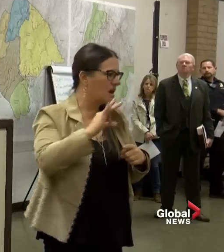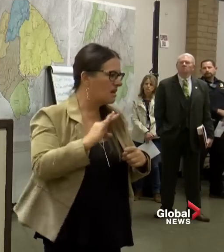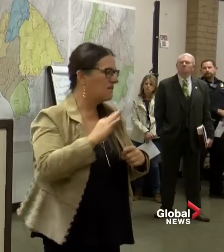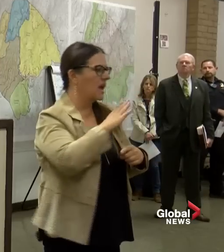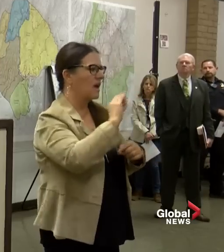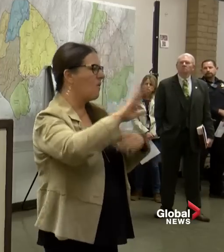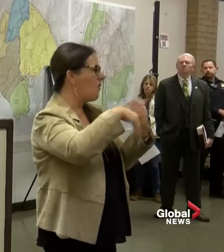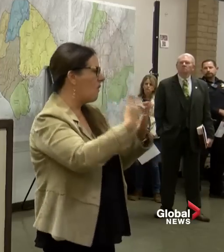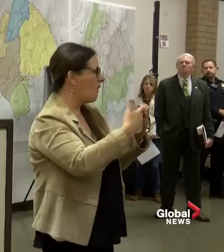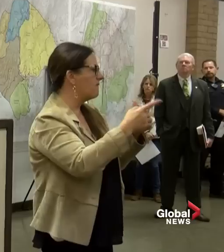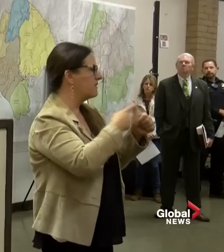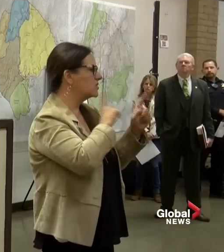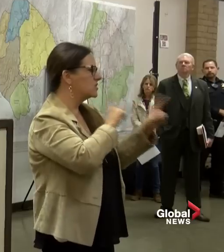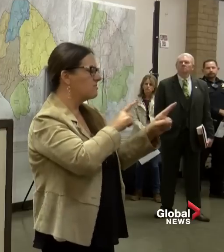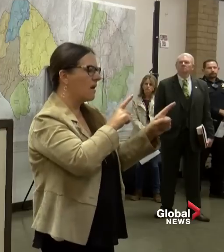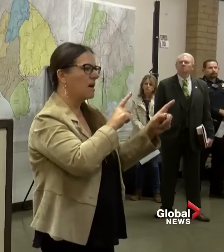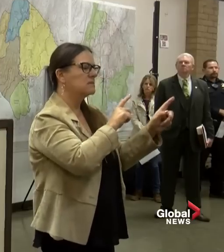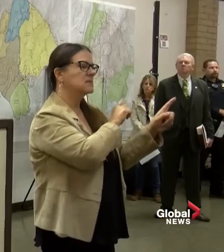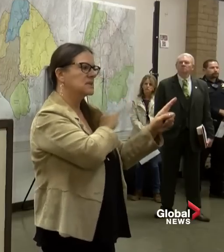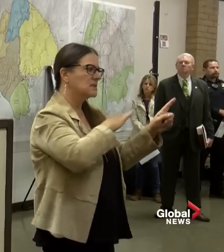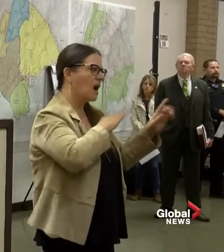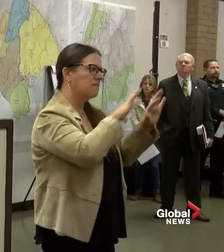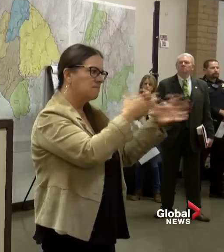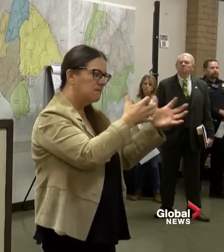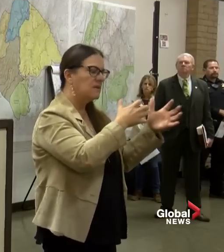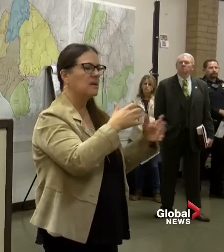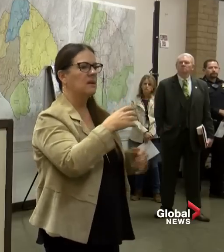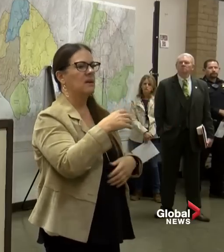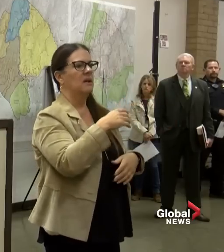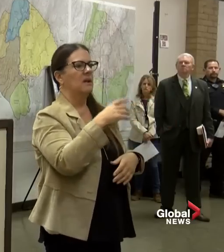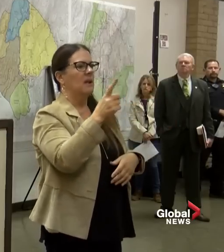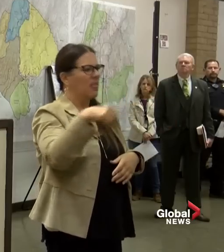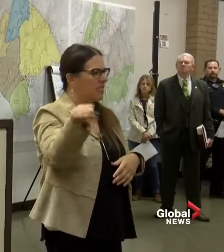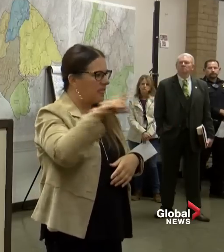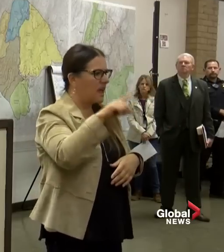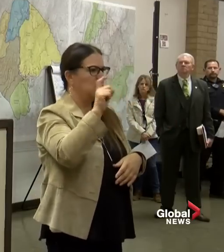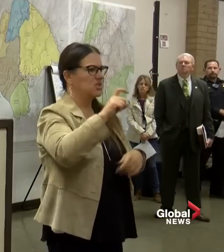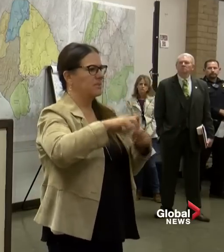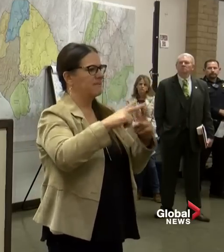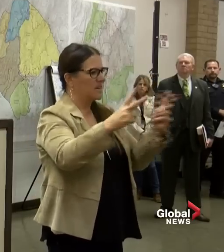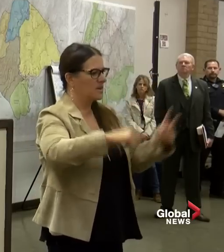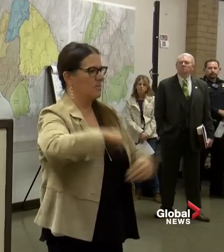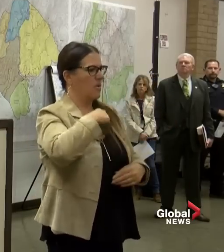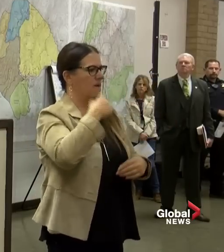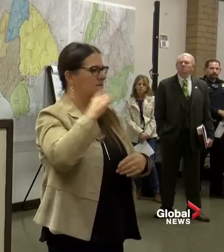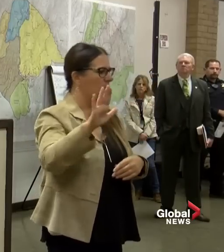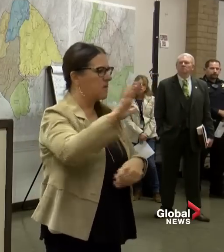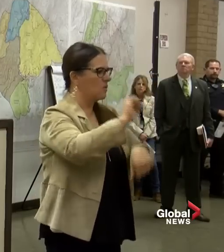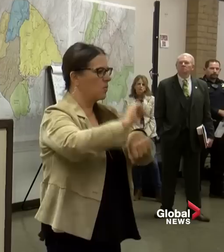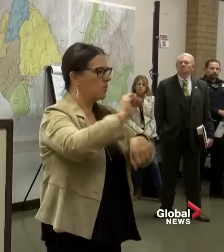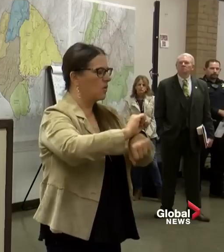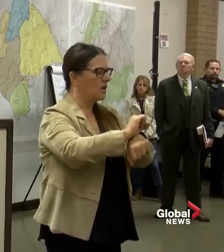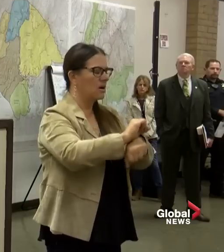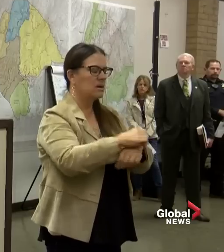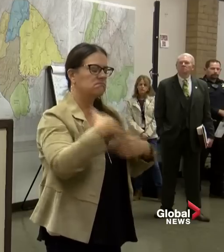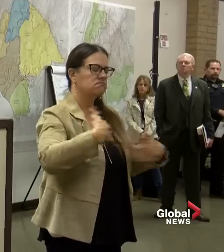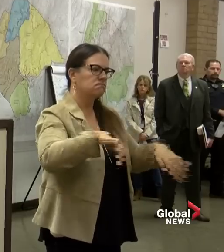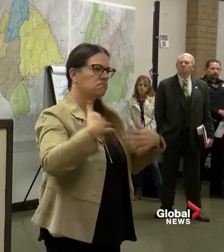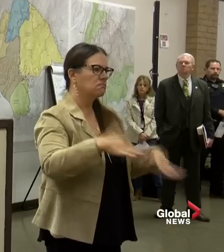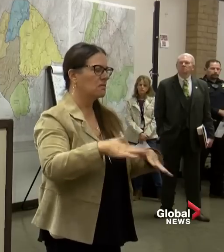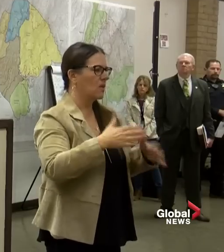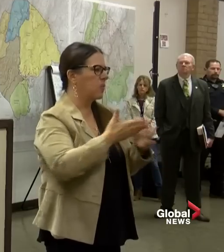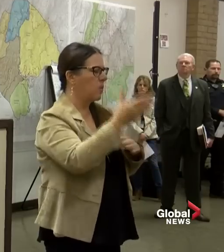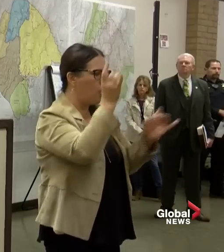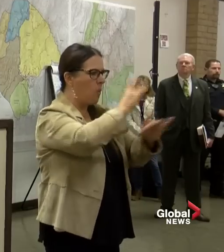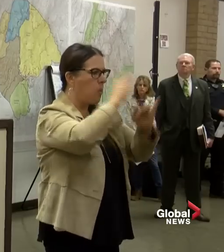And I think that they should be very, very proud of what they've done in just